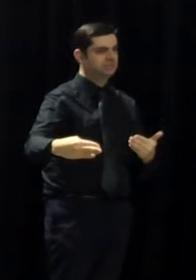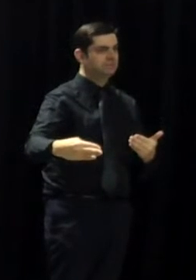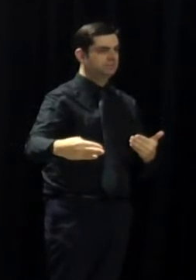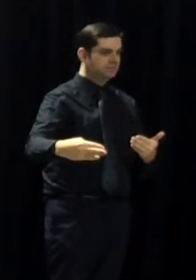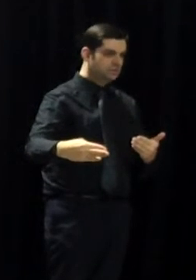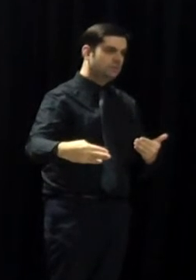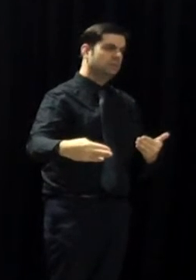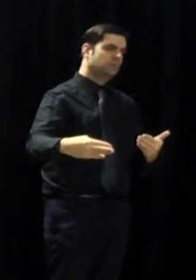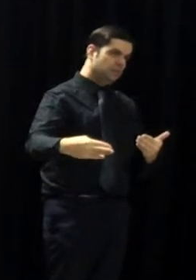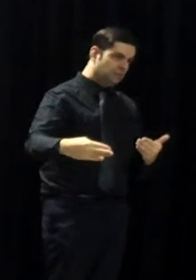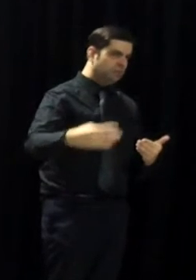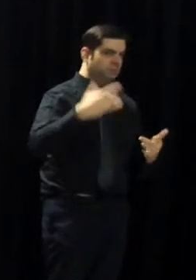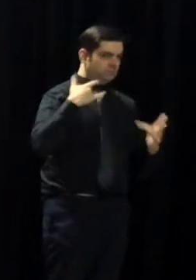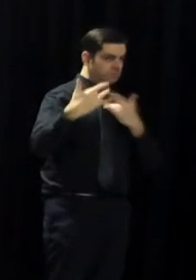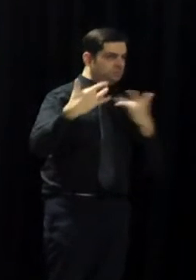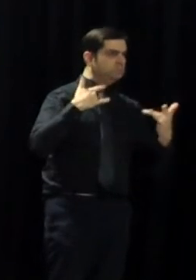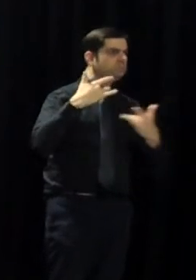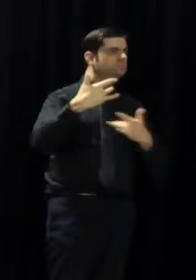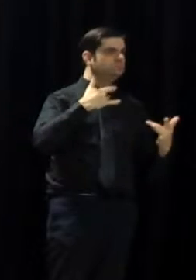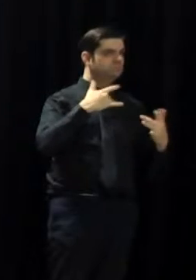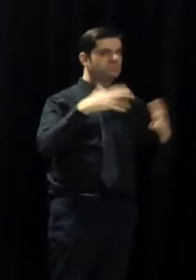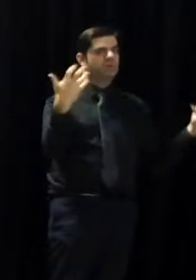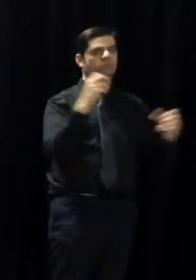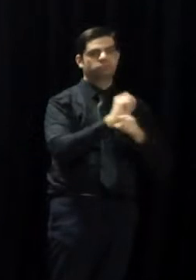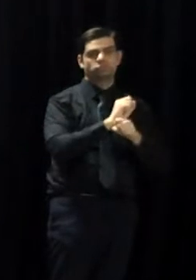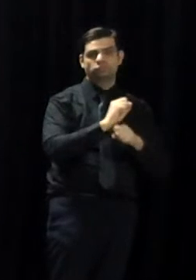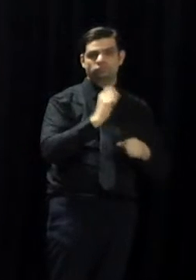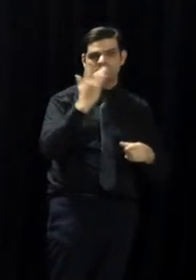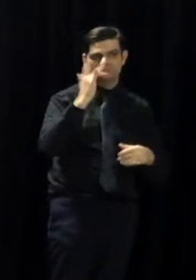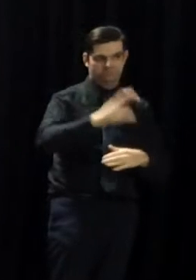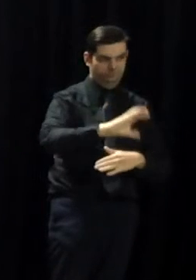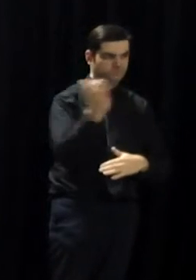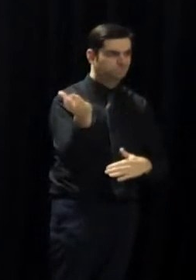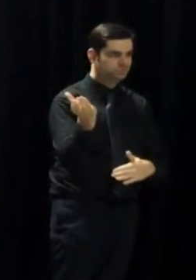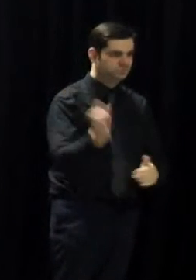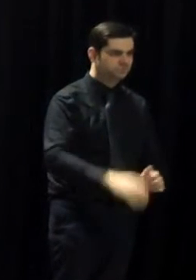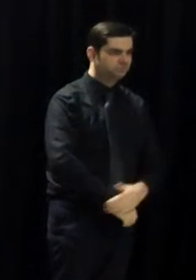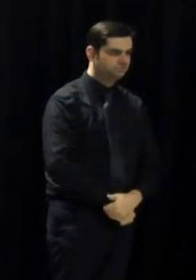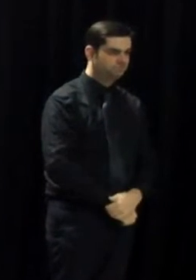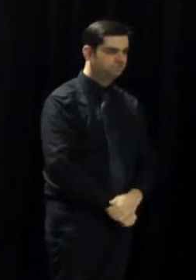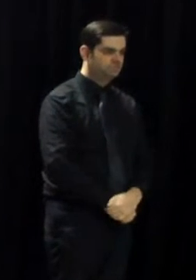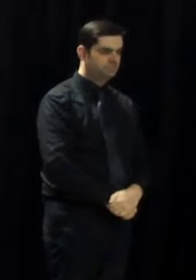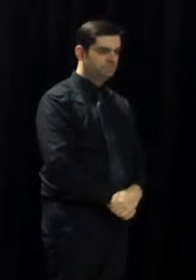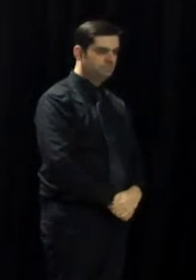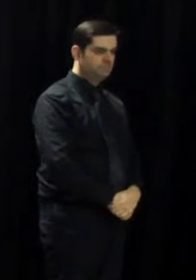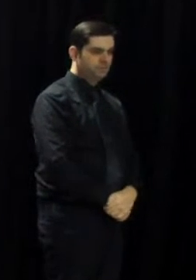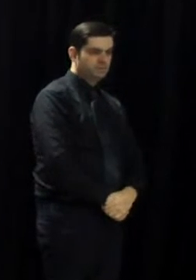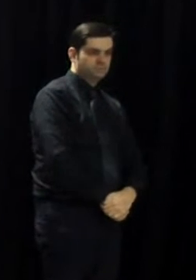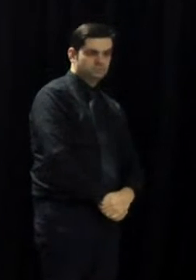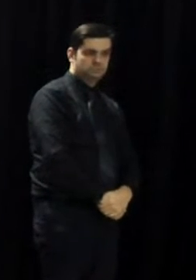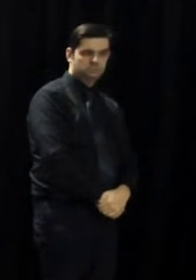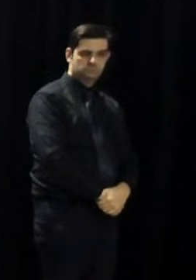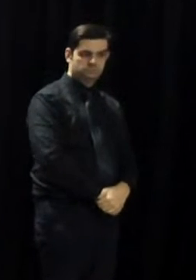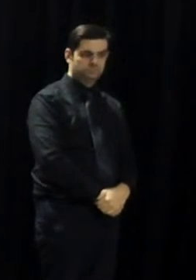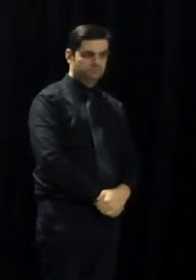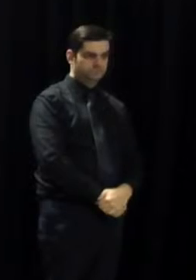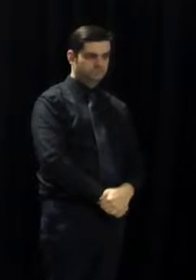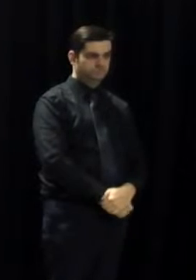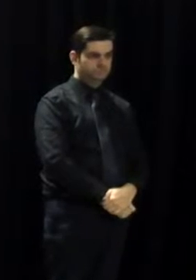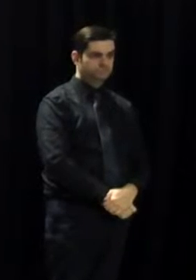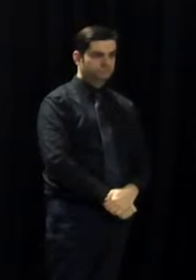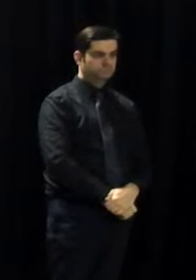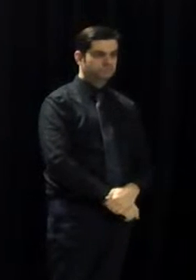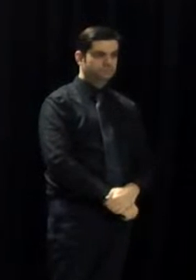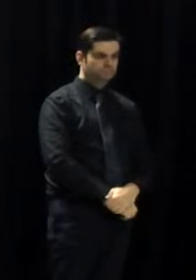the virus at this level is still really tremendous. So we really need to keep